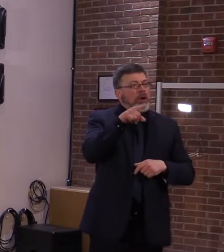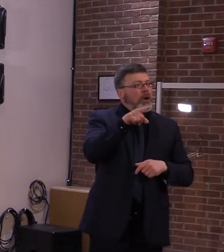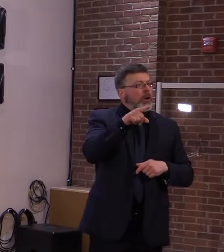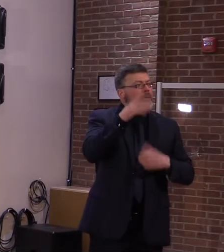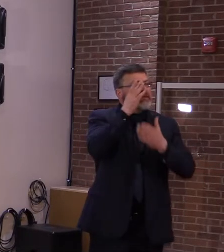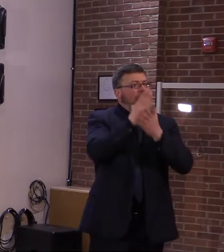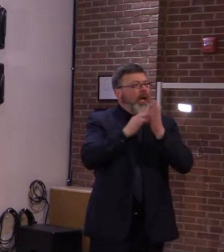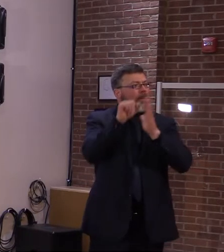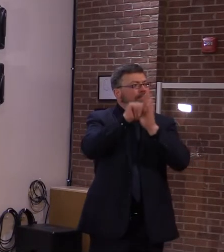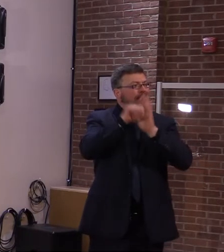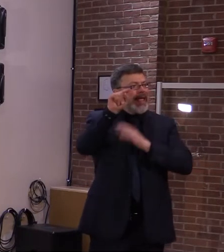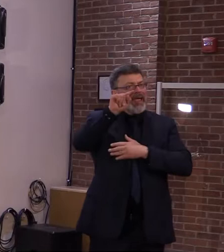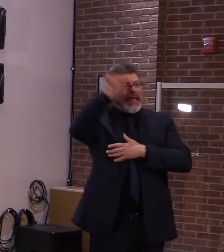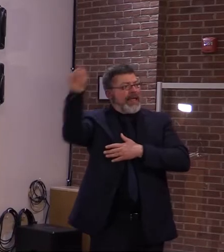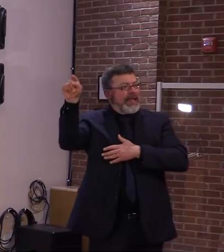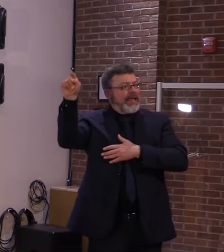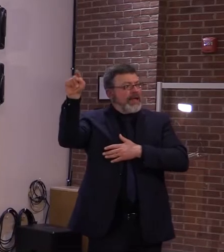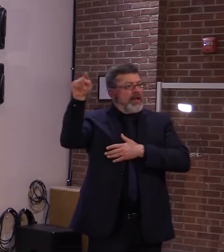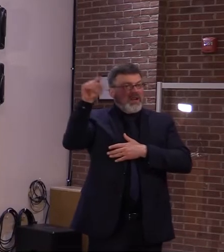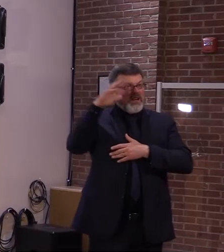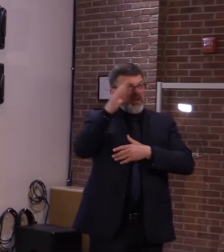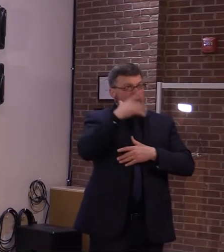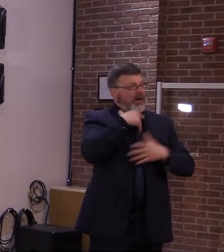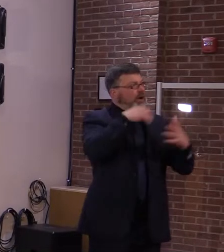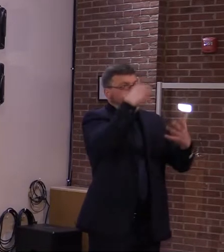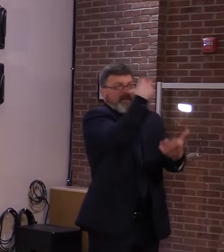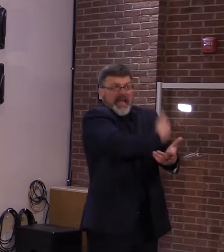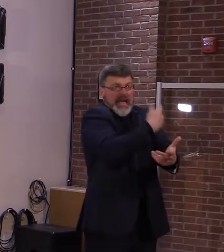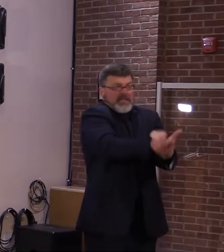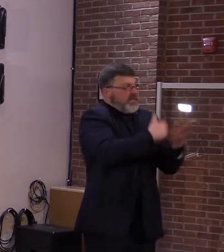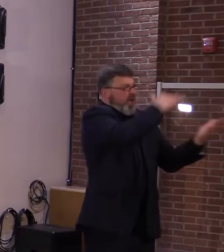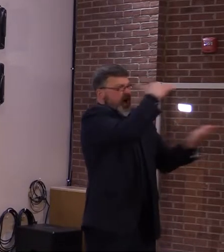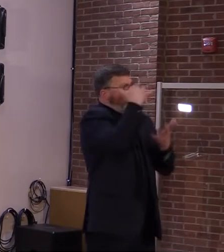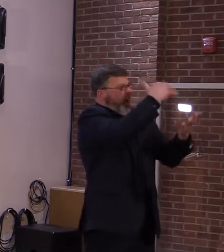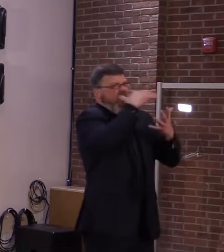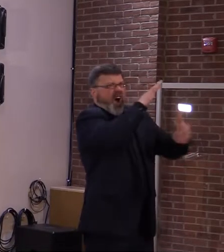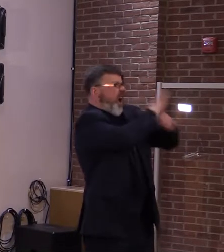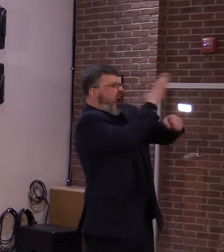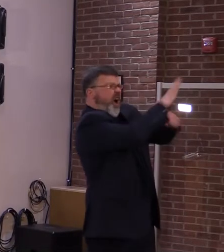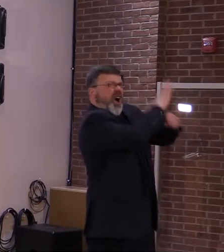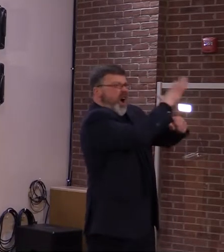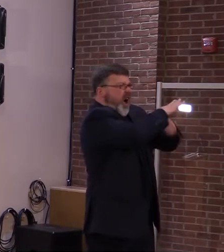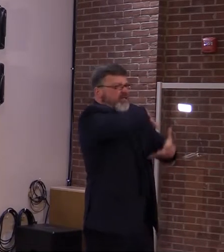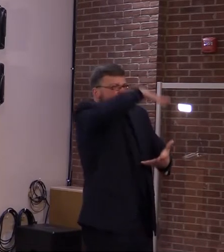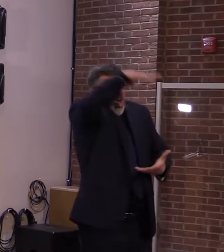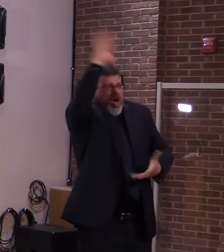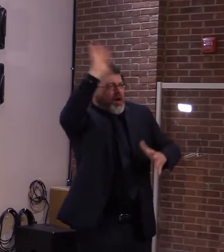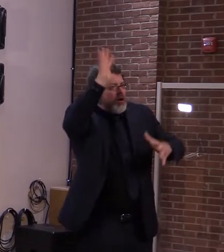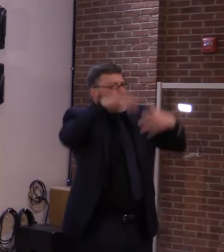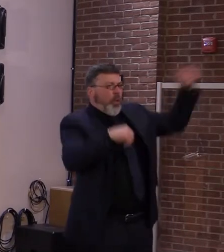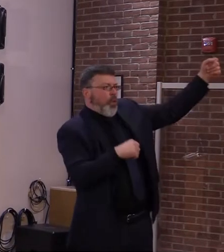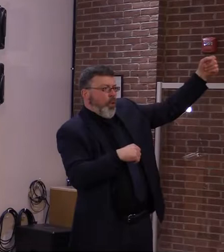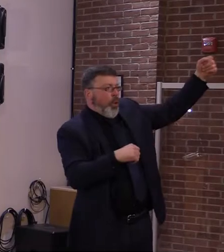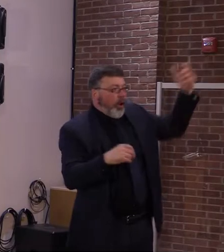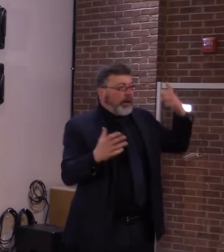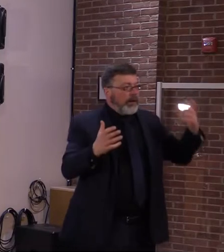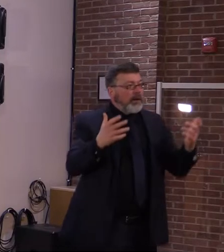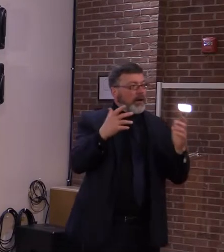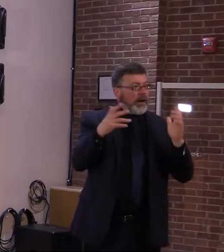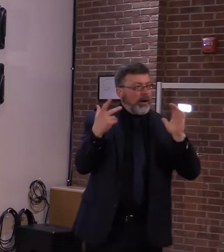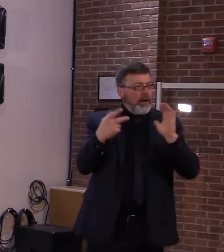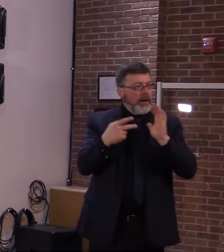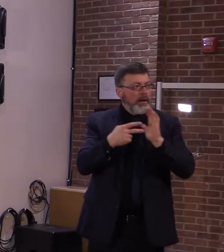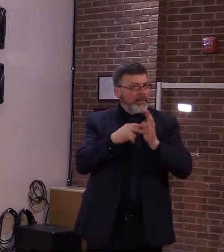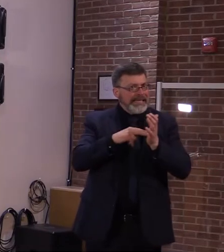guess my question is, are we seeing the demand slow down in any counties here in Vermont? And if the